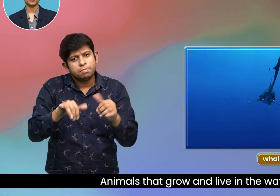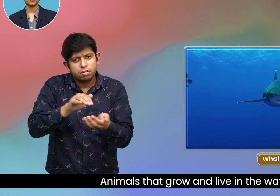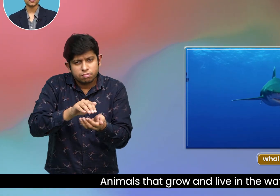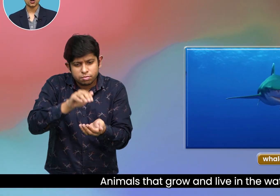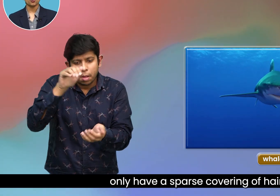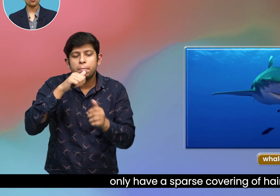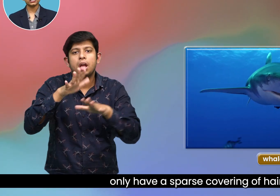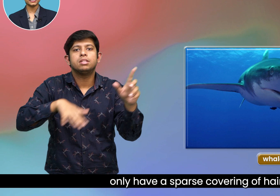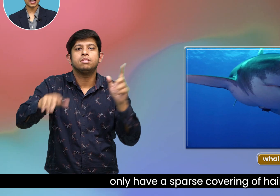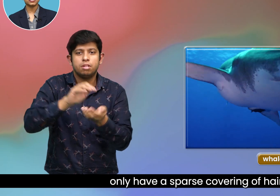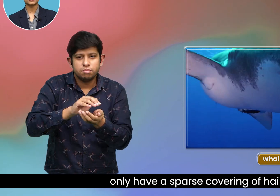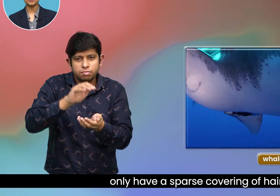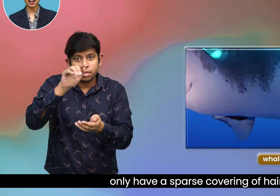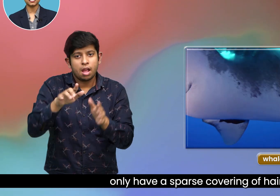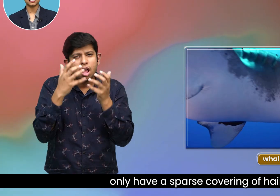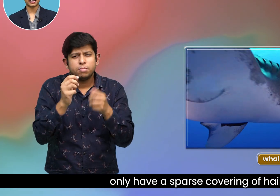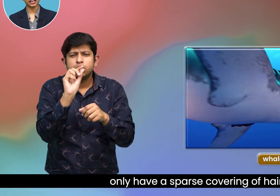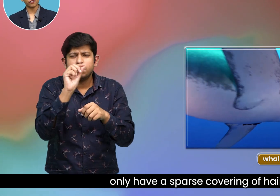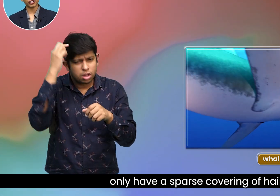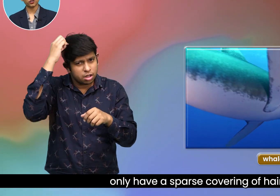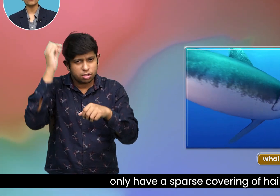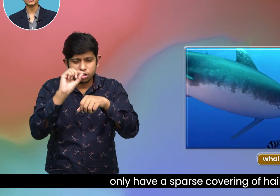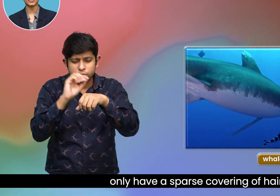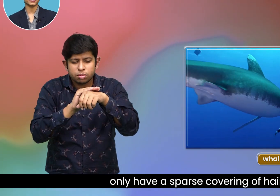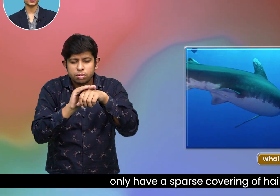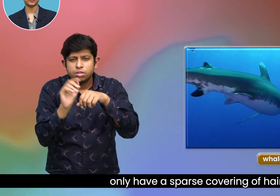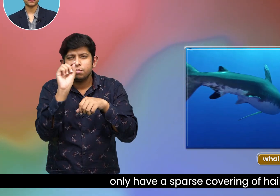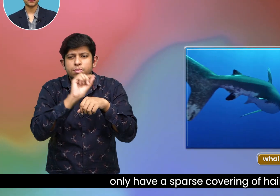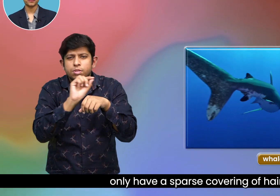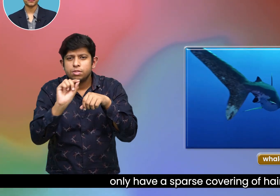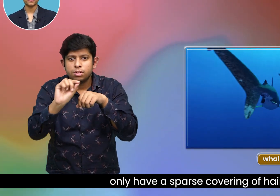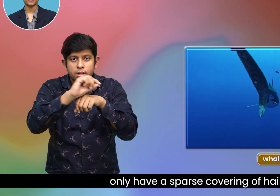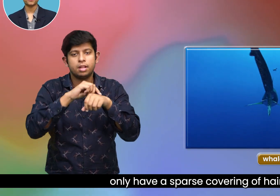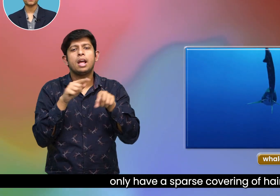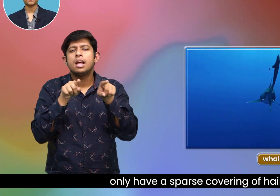water. Only have a sparse covering of hair.